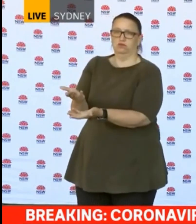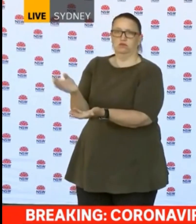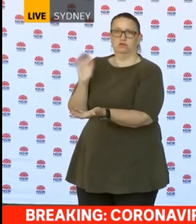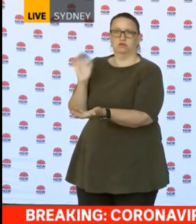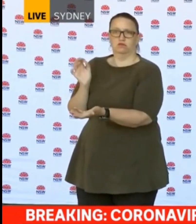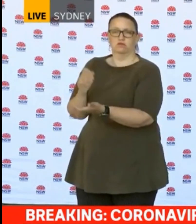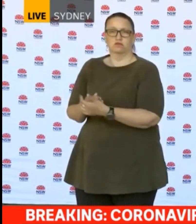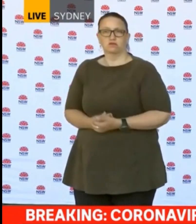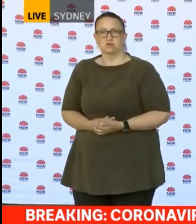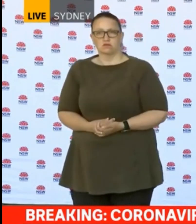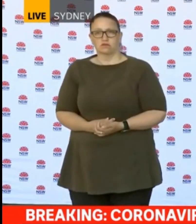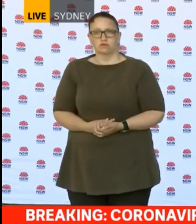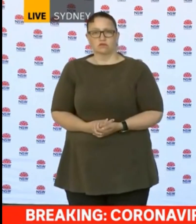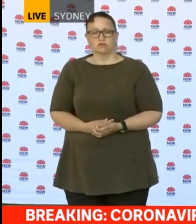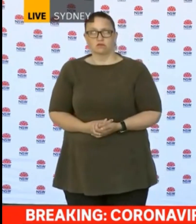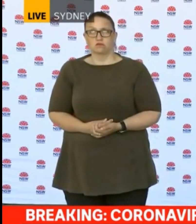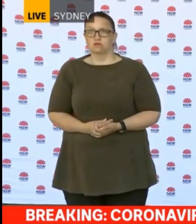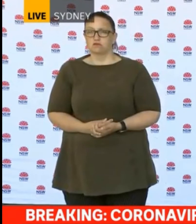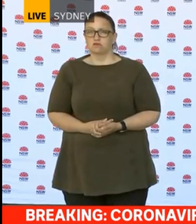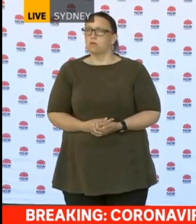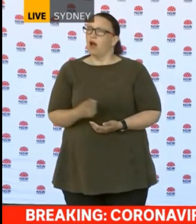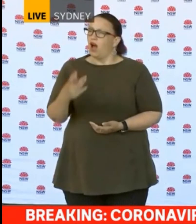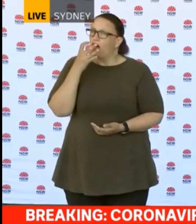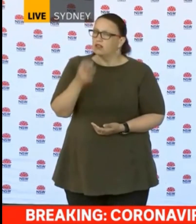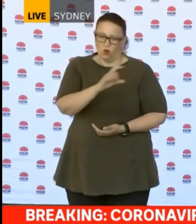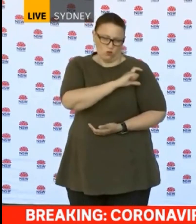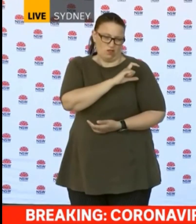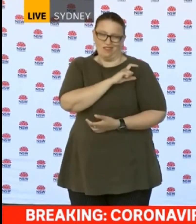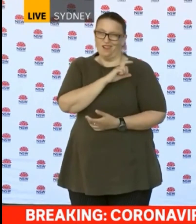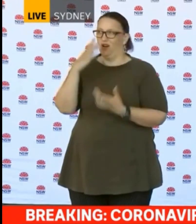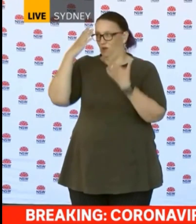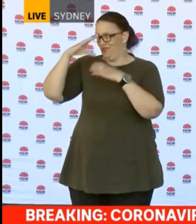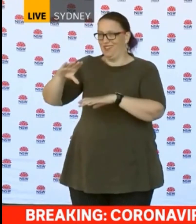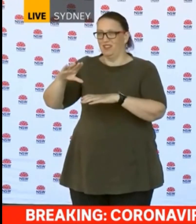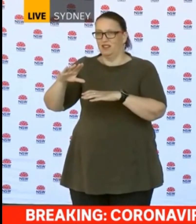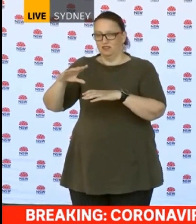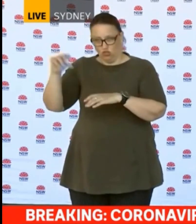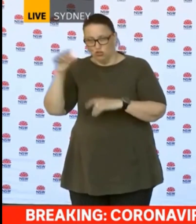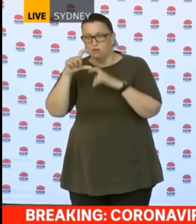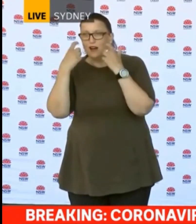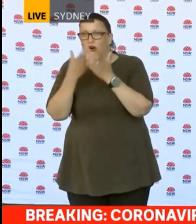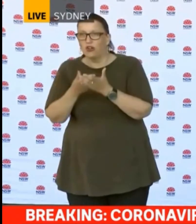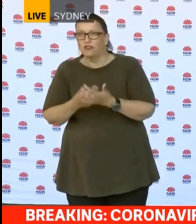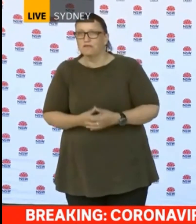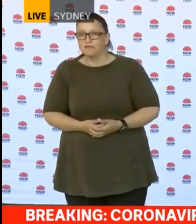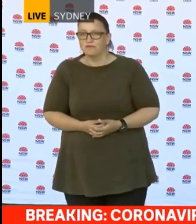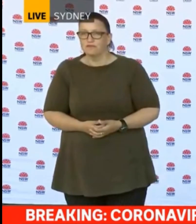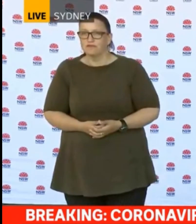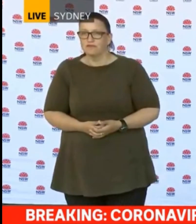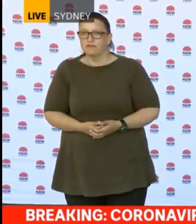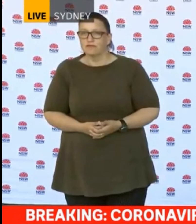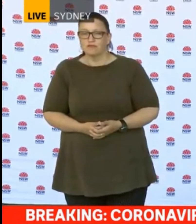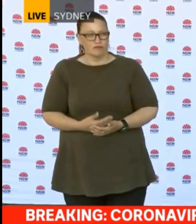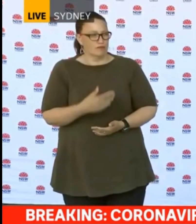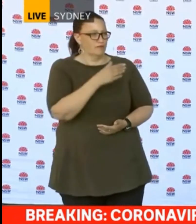spaces finally, even when we're not really close to each other, but you're in a closed environment hotel. Wouldn't it have made more sense to... I think I might